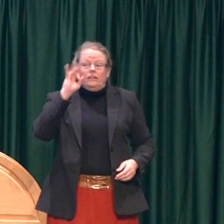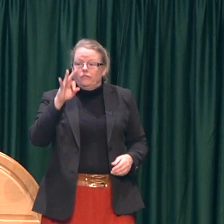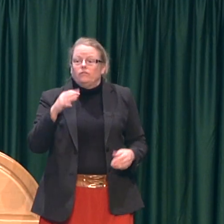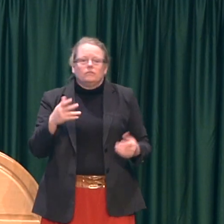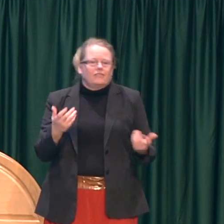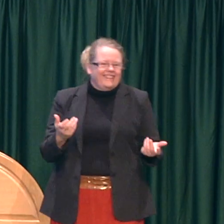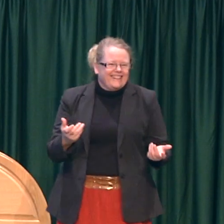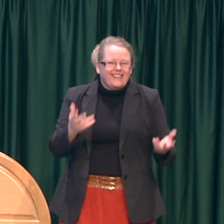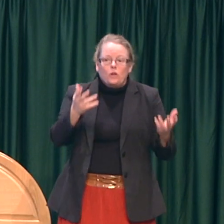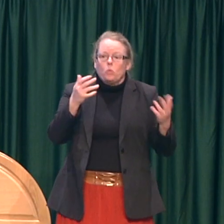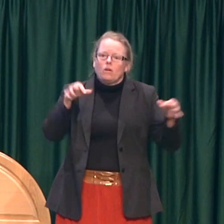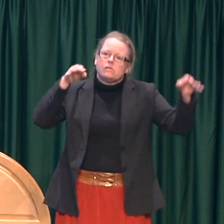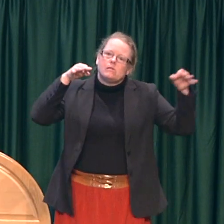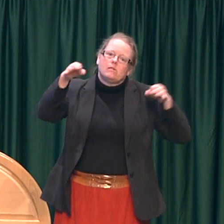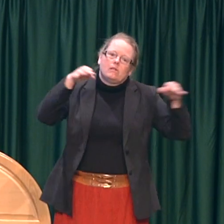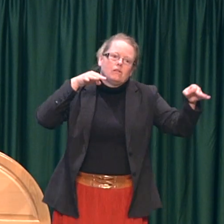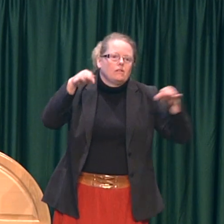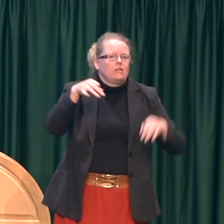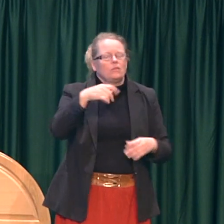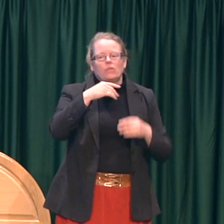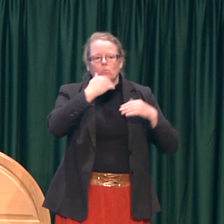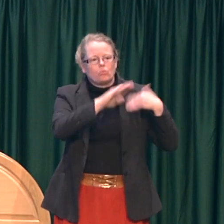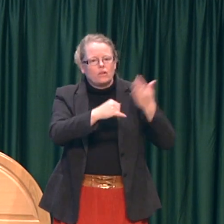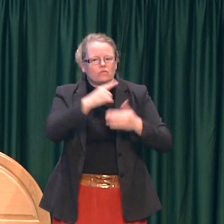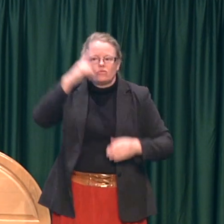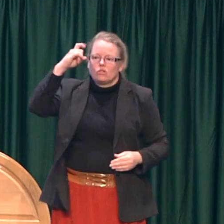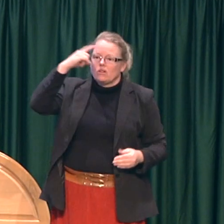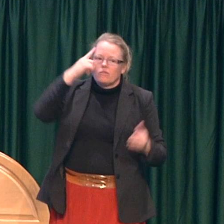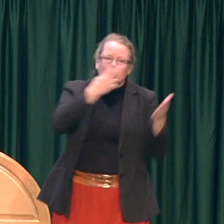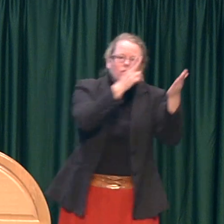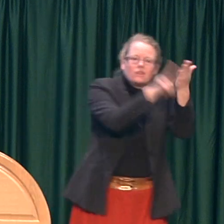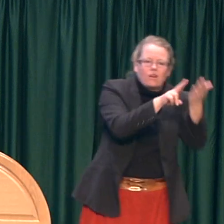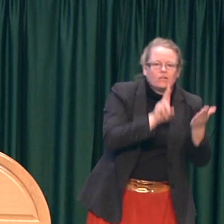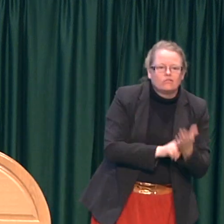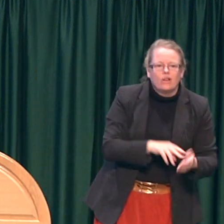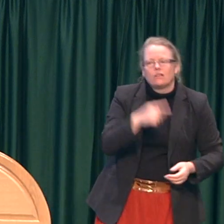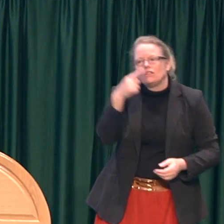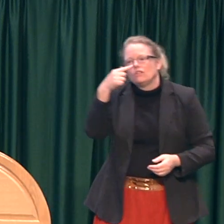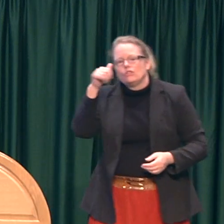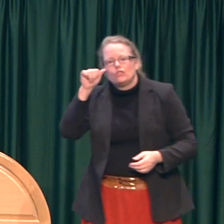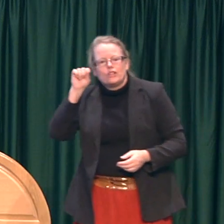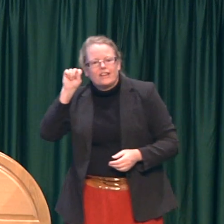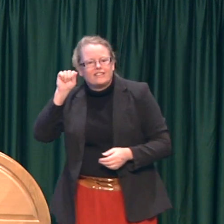On the other hand, if there's more extensive communication related to